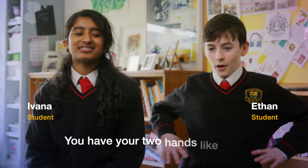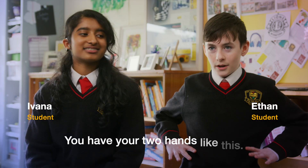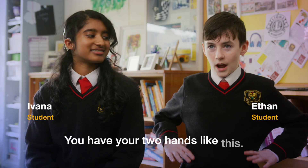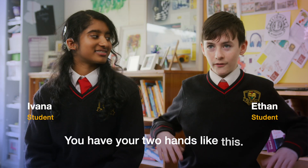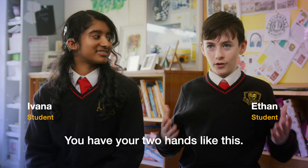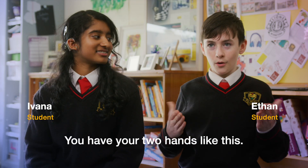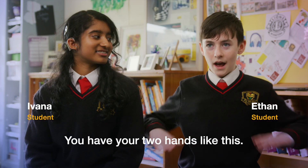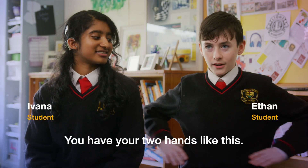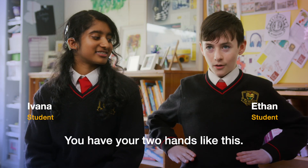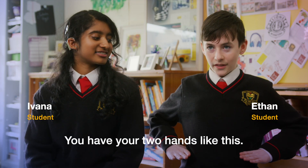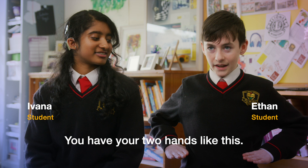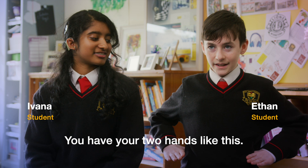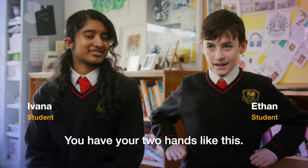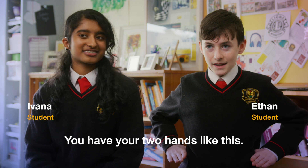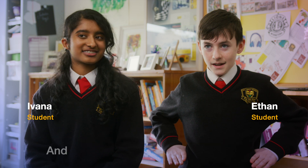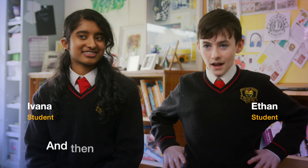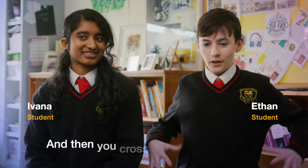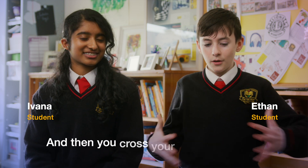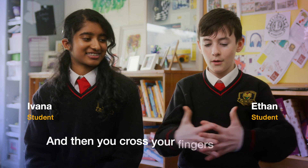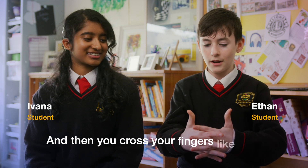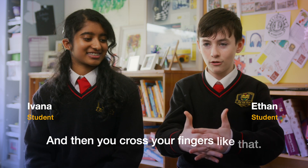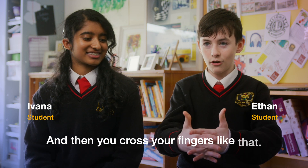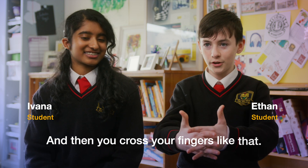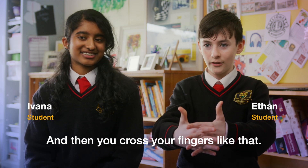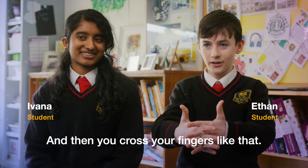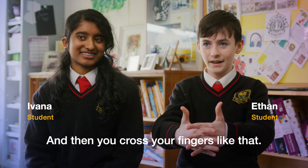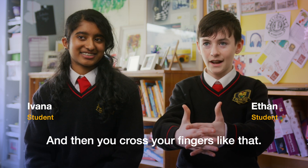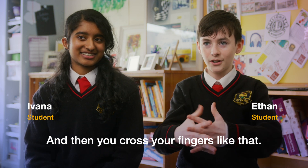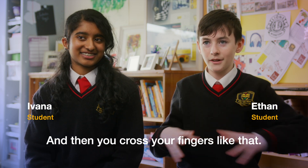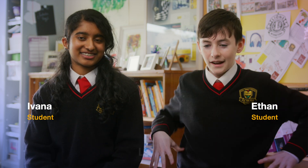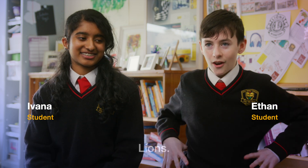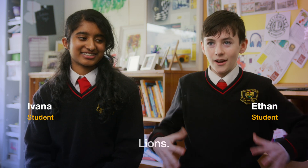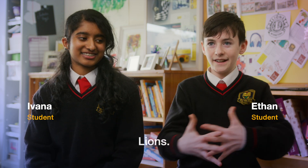You have your two hands going like this, and then you cross your fingers like that, so it's the lions.